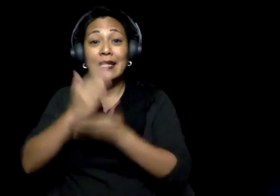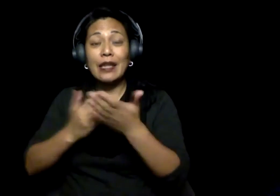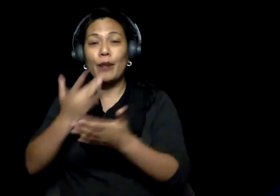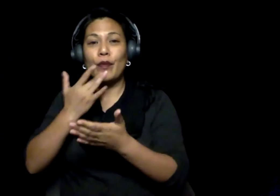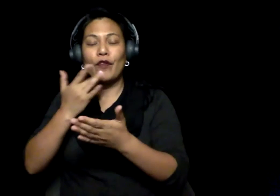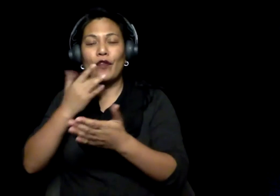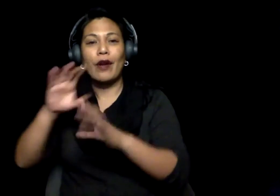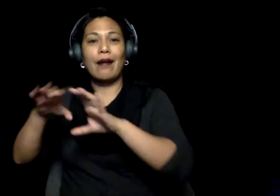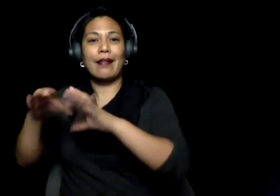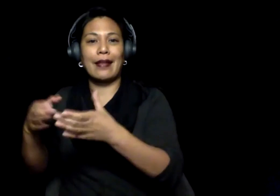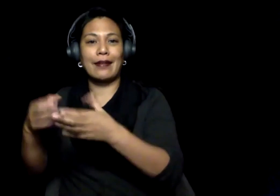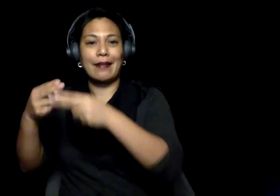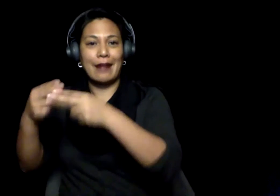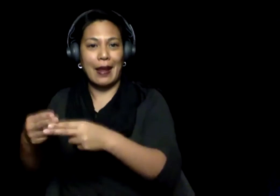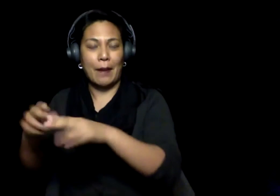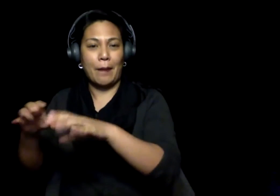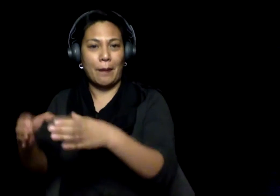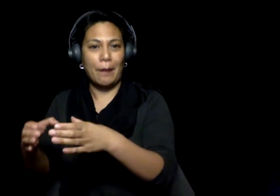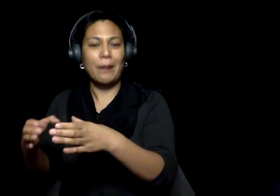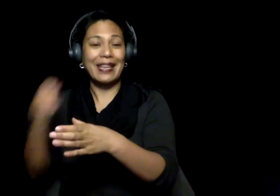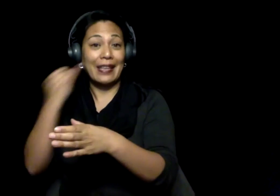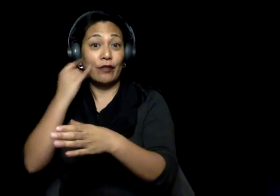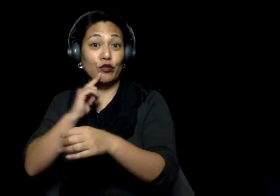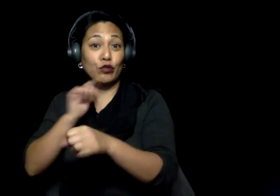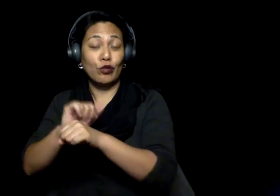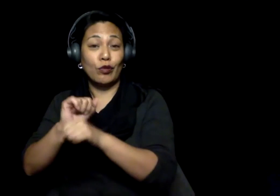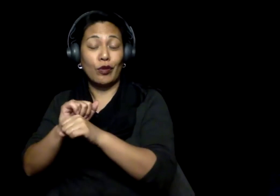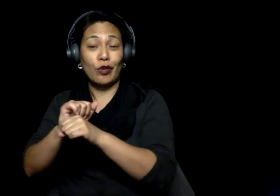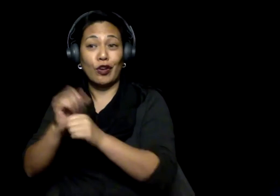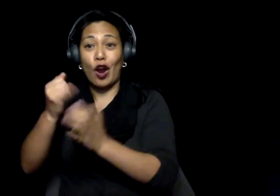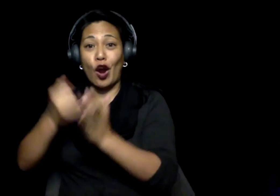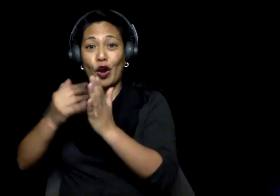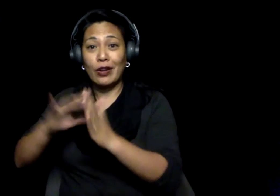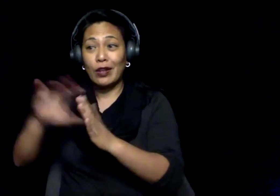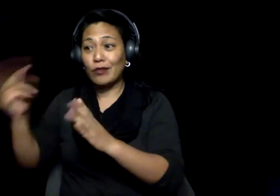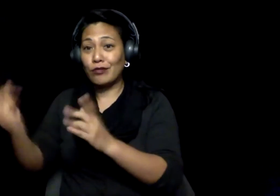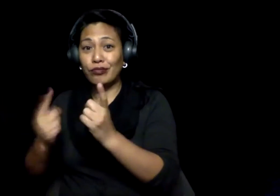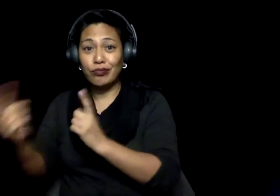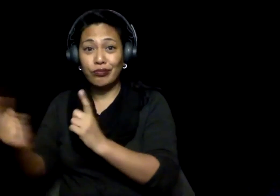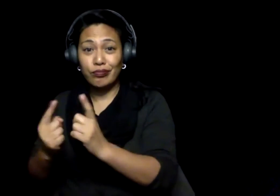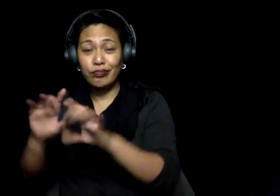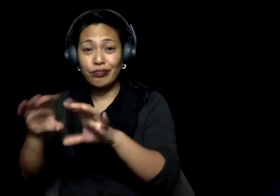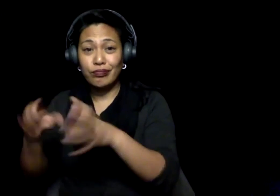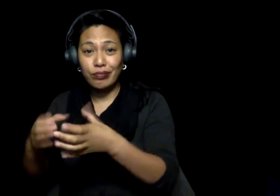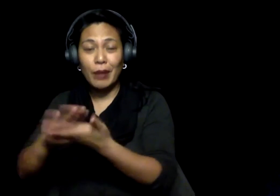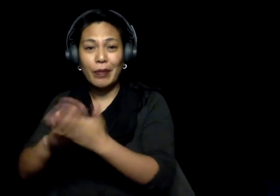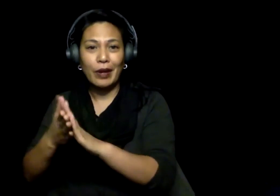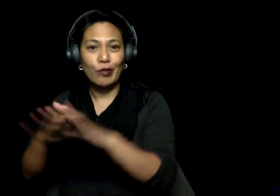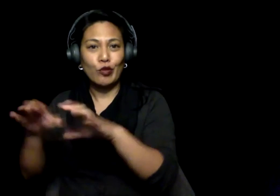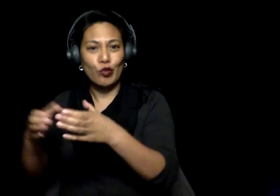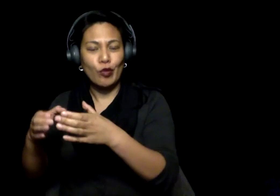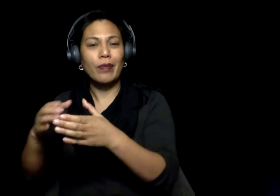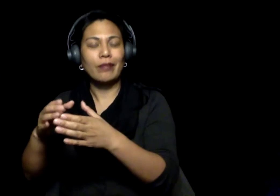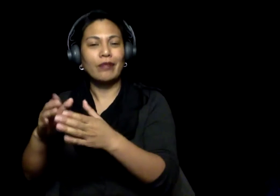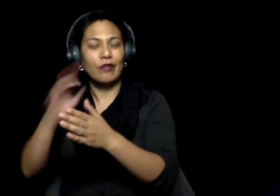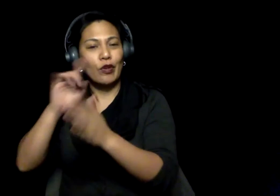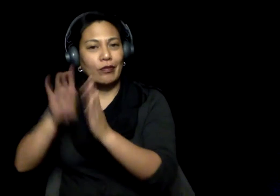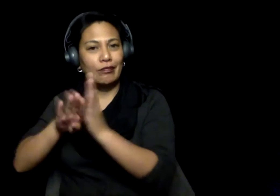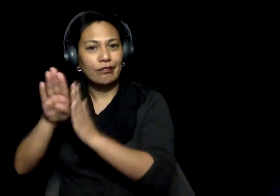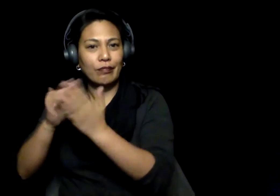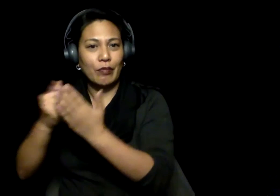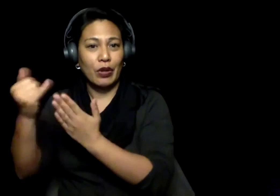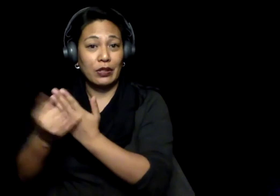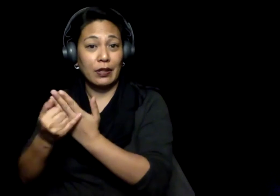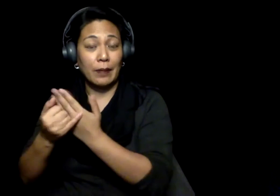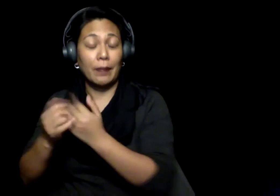when it really is a collective. It's multiple artists coming together to make a project. And in some cases,